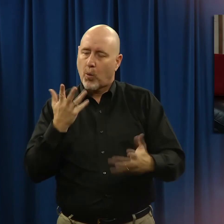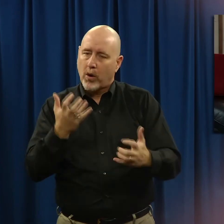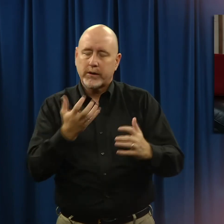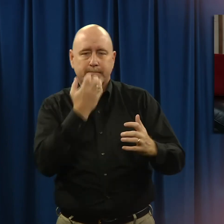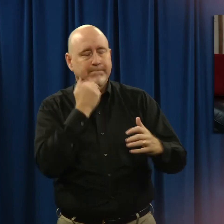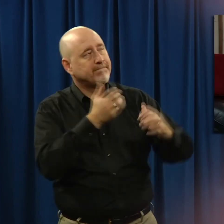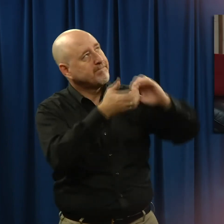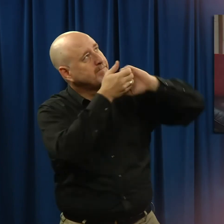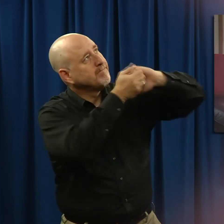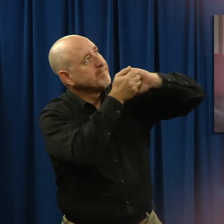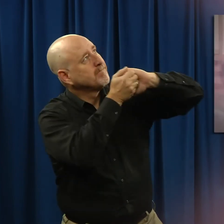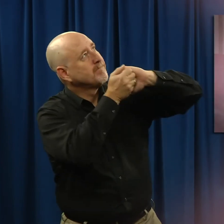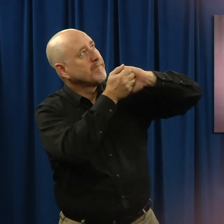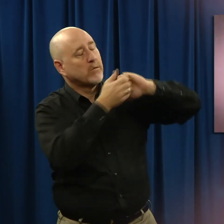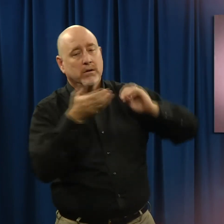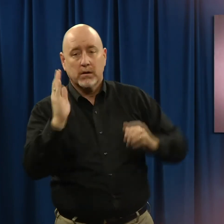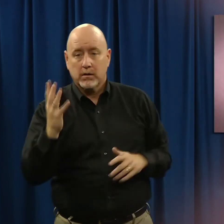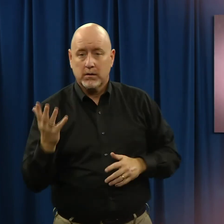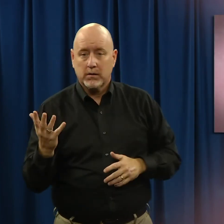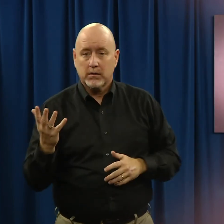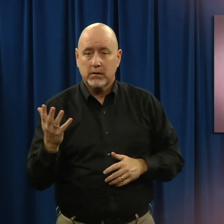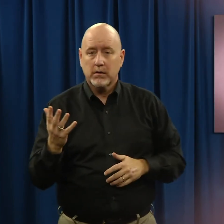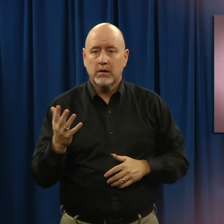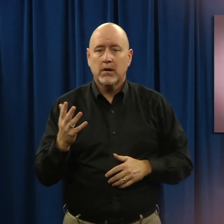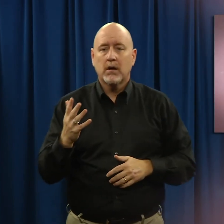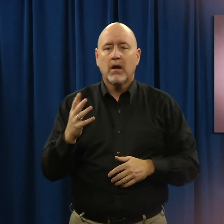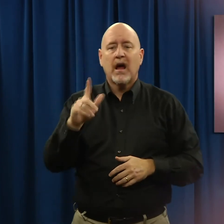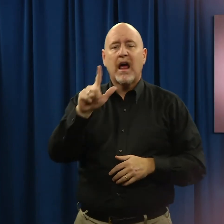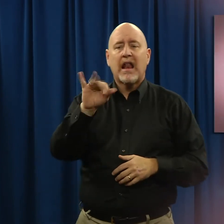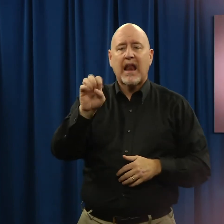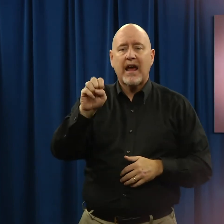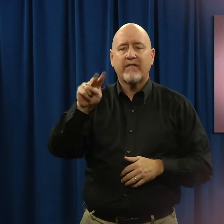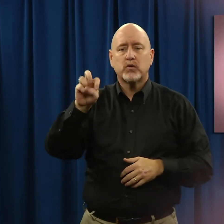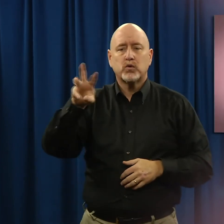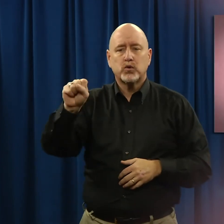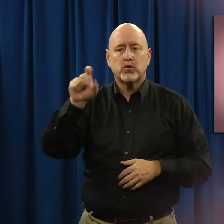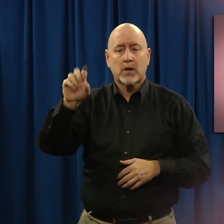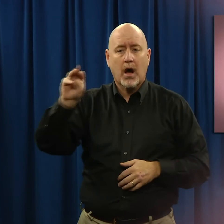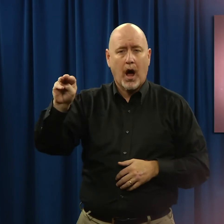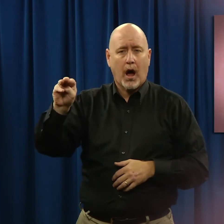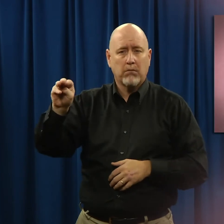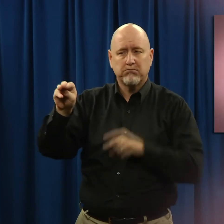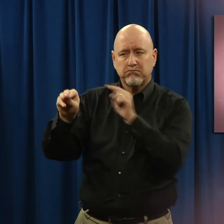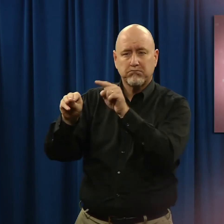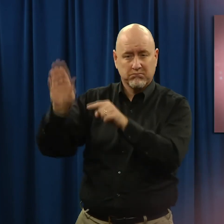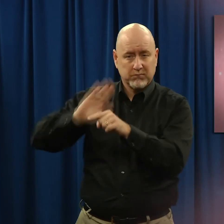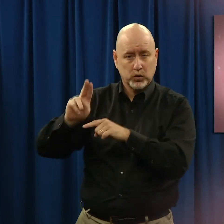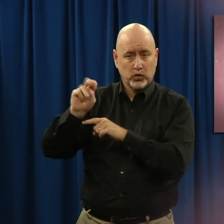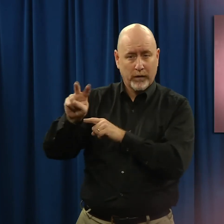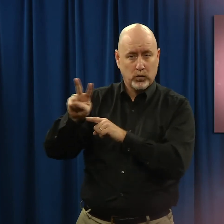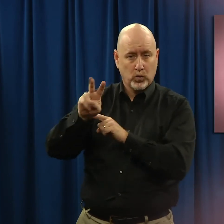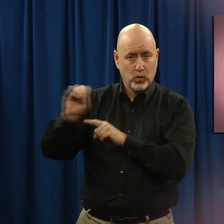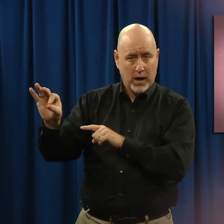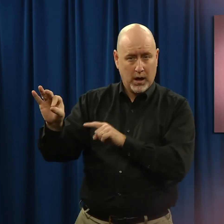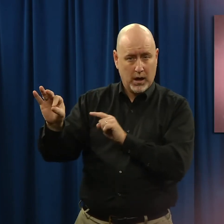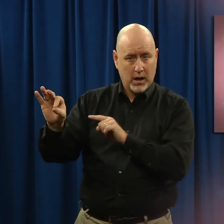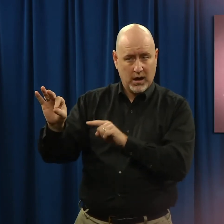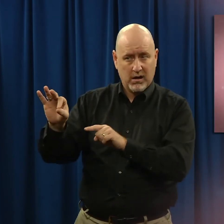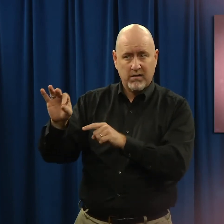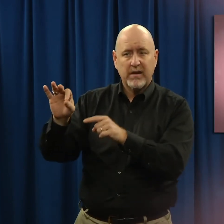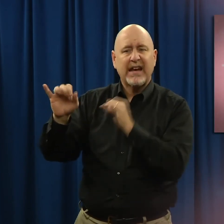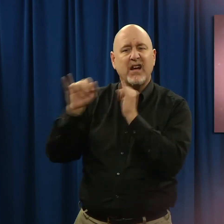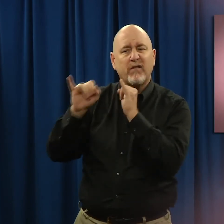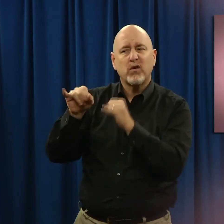a relationship with Him. According to lifenews.com, in November of 2009, in